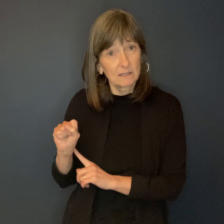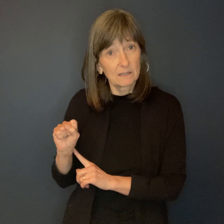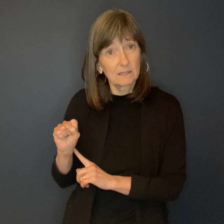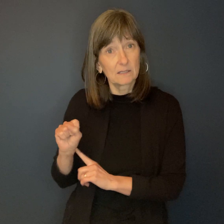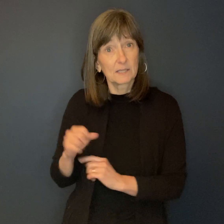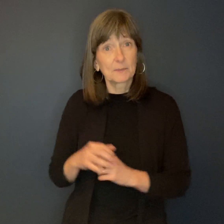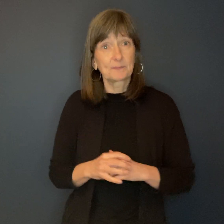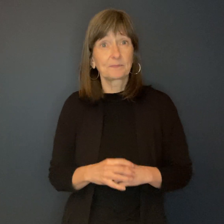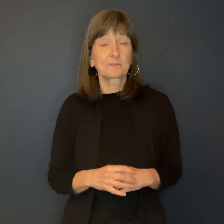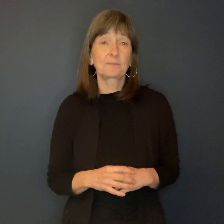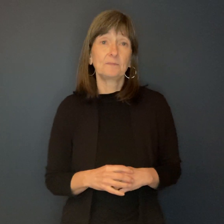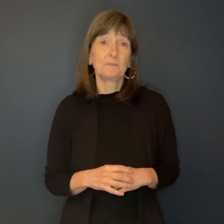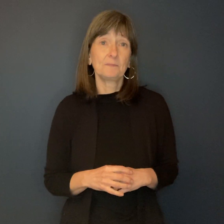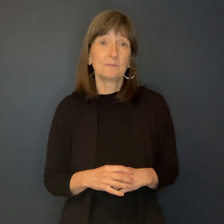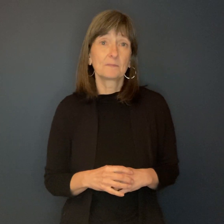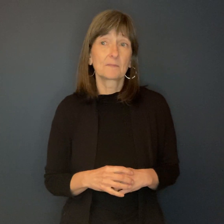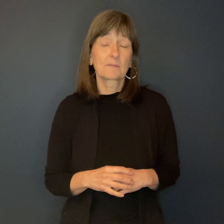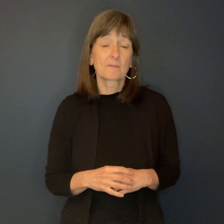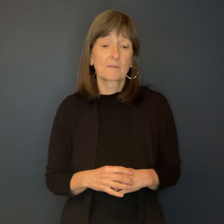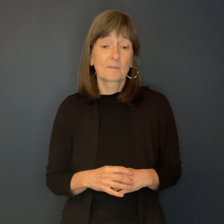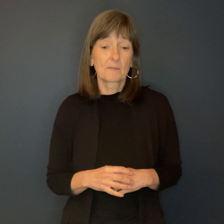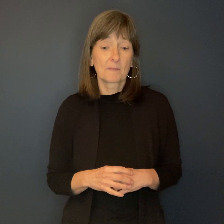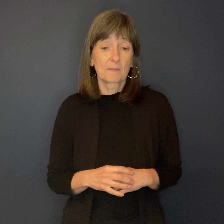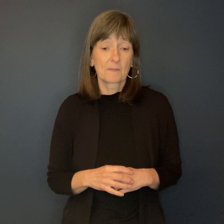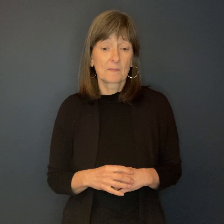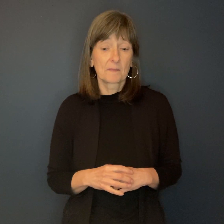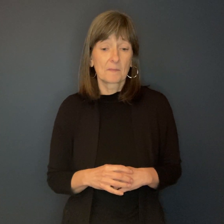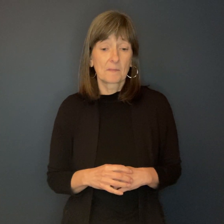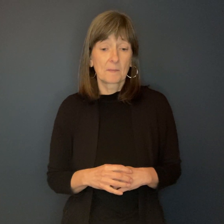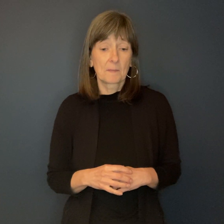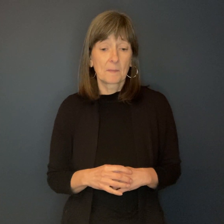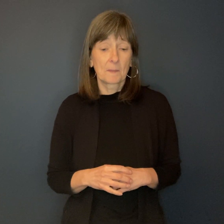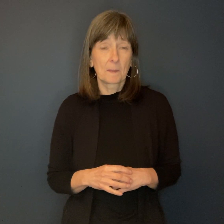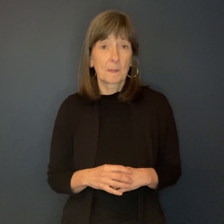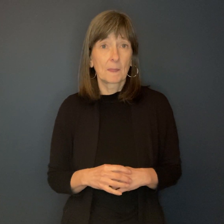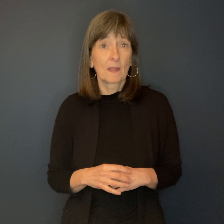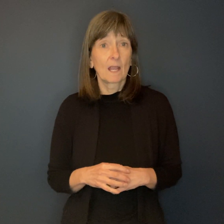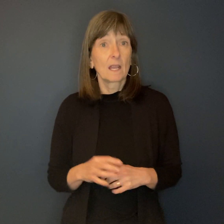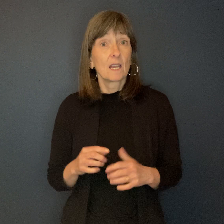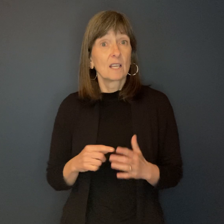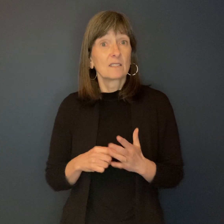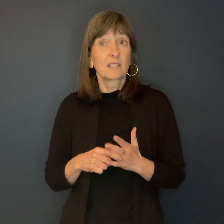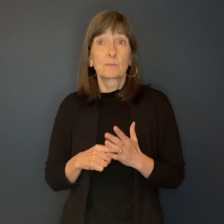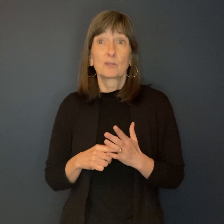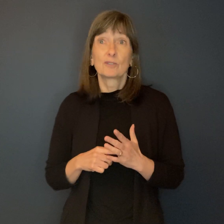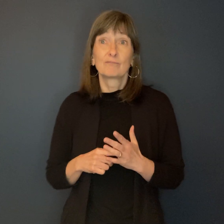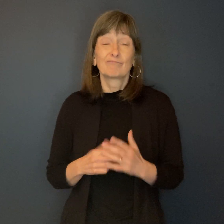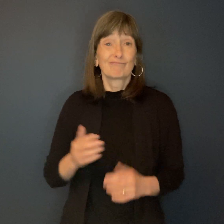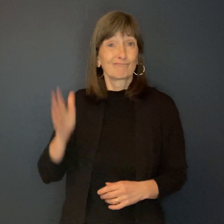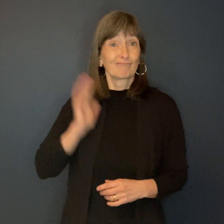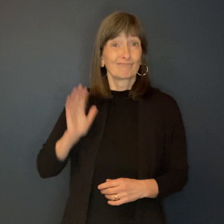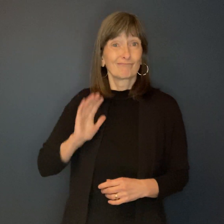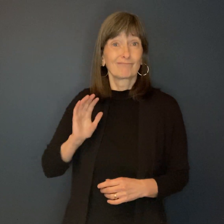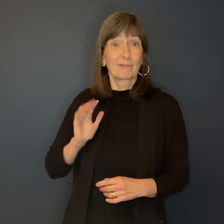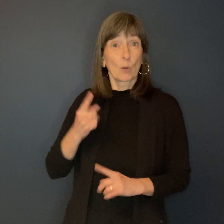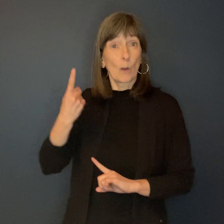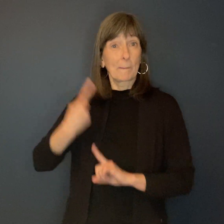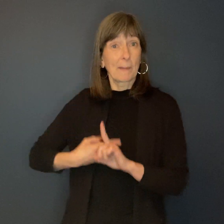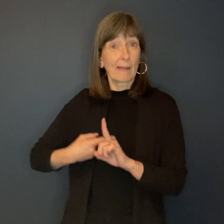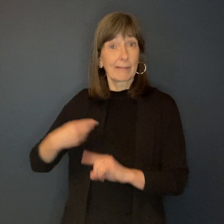that at one point in time people were, getting $115 a month, and,